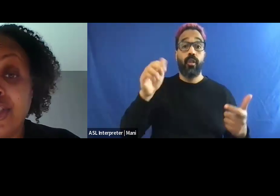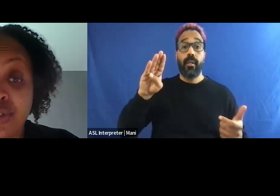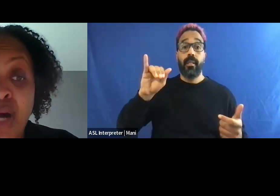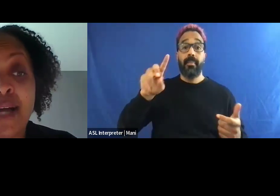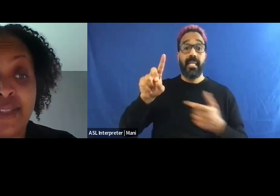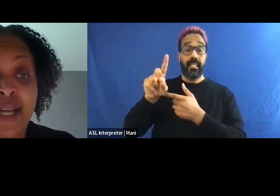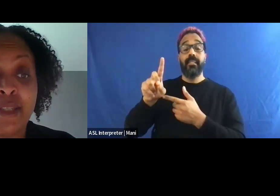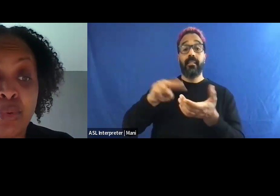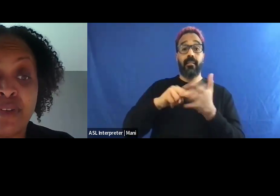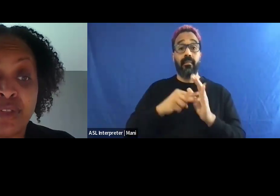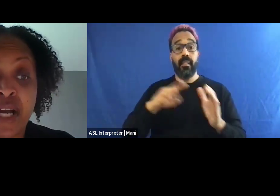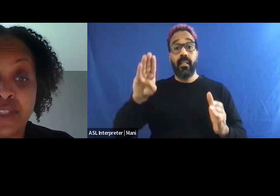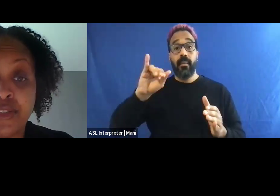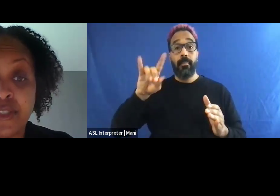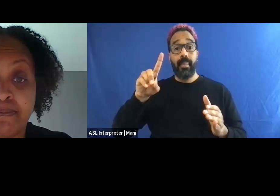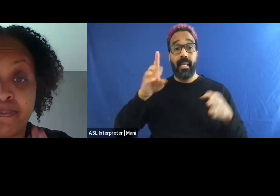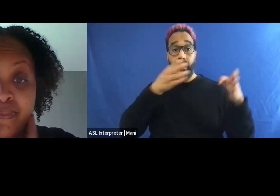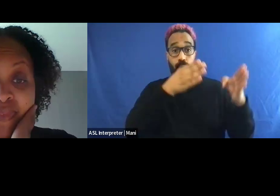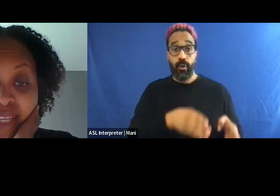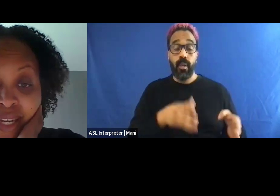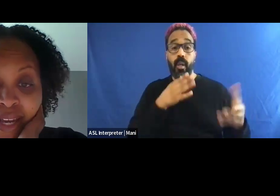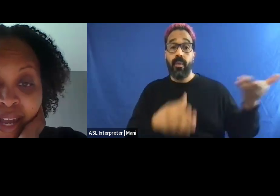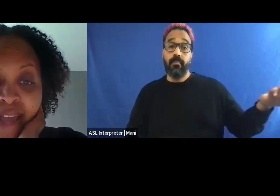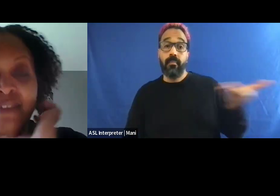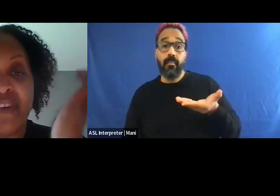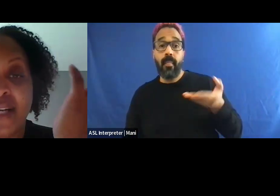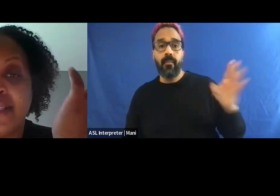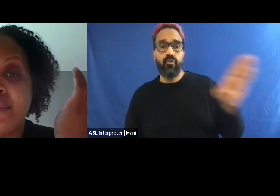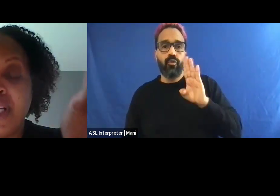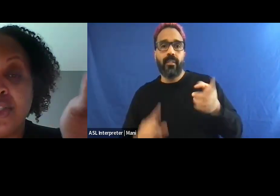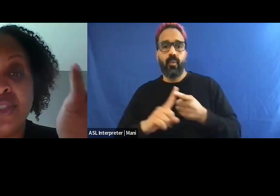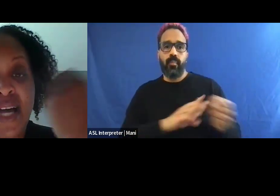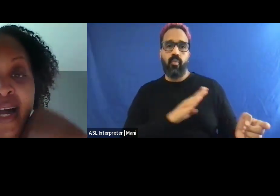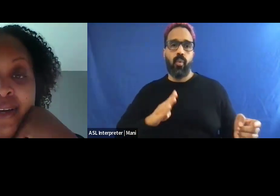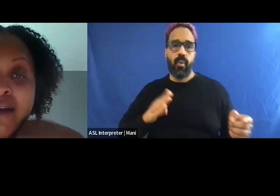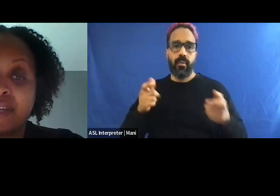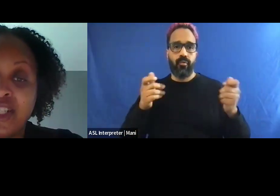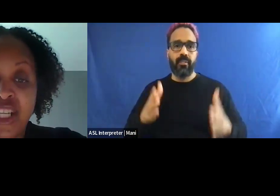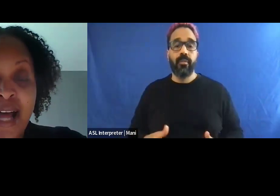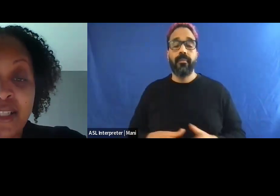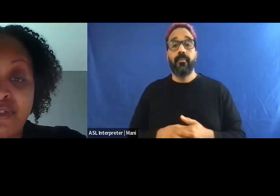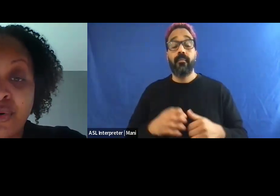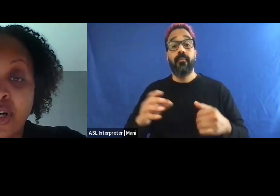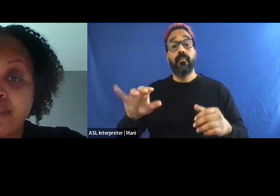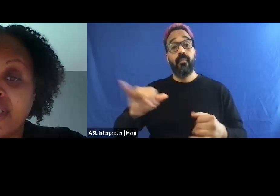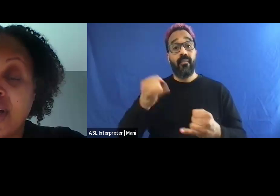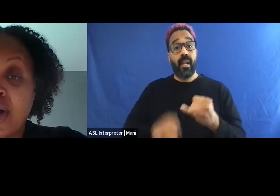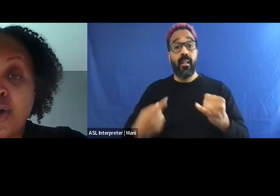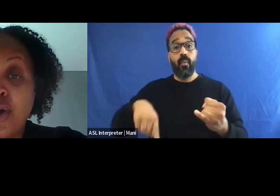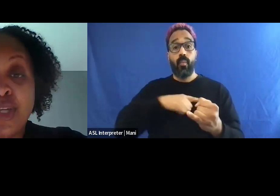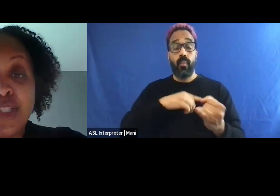directly to us as a board of directors. And then finally, we do sign confidentiality